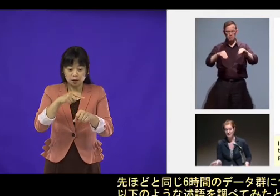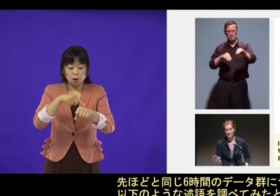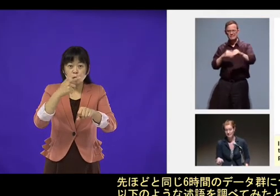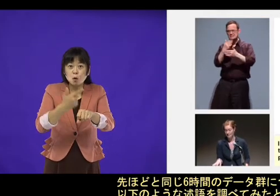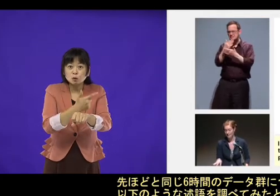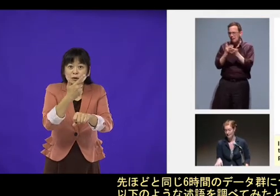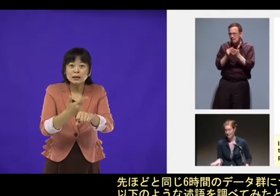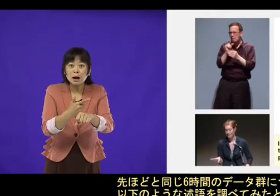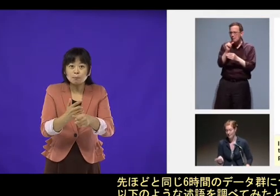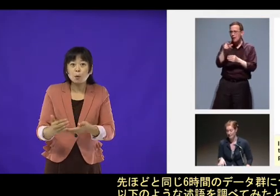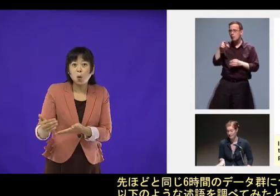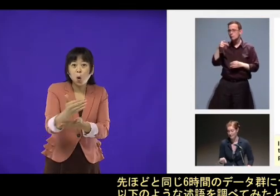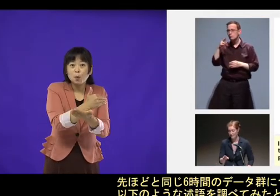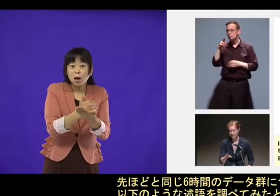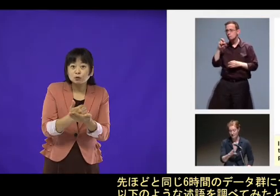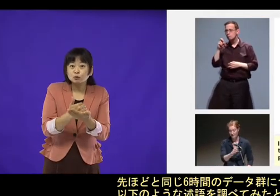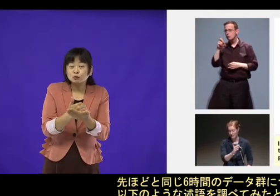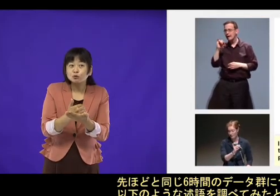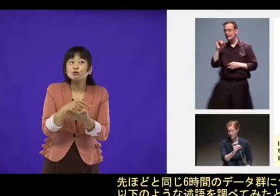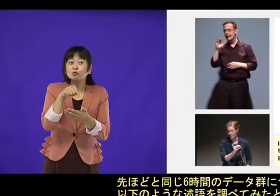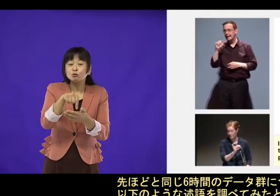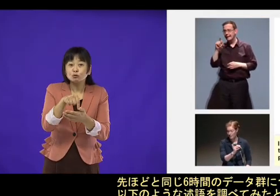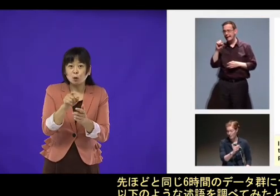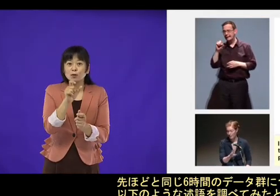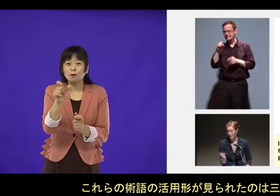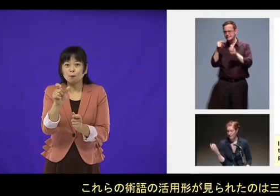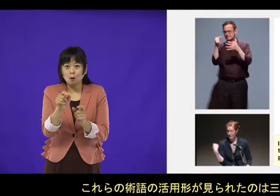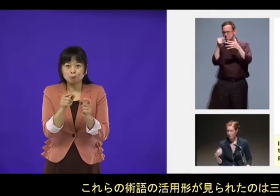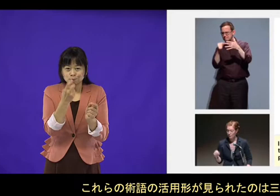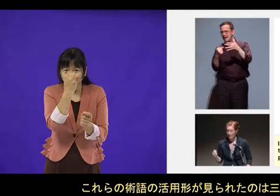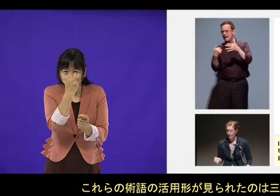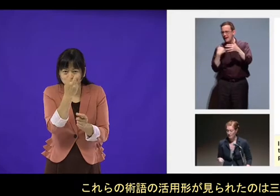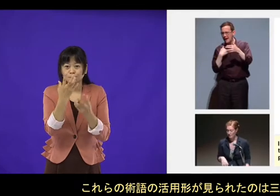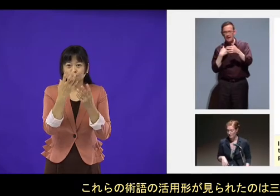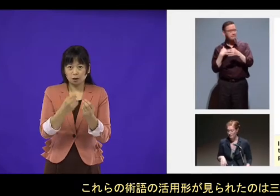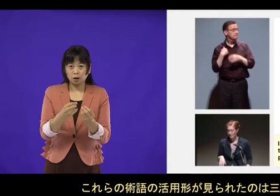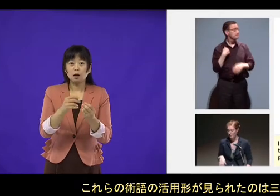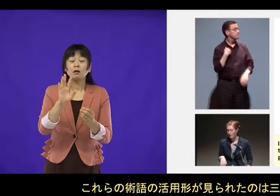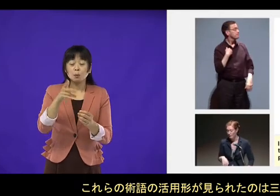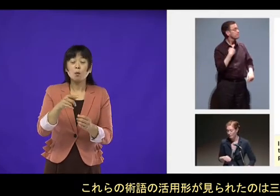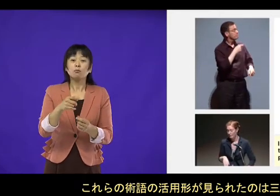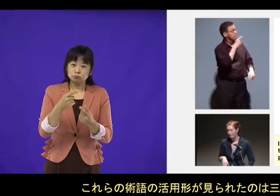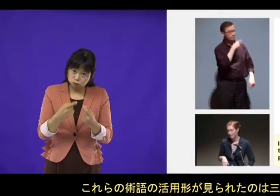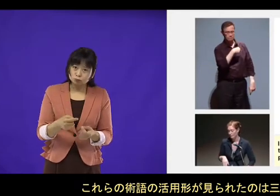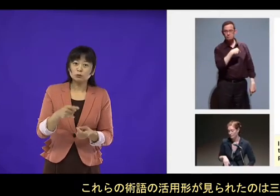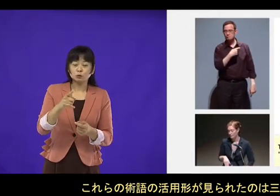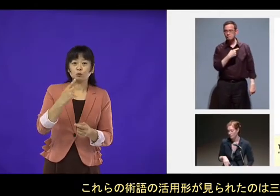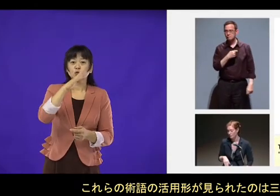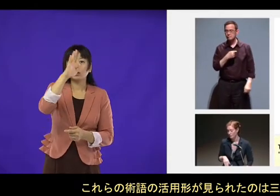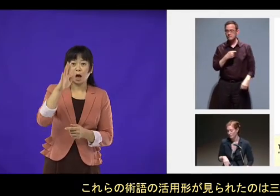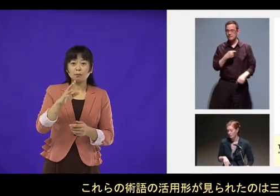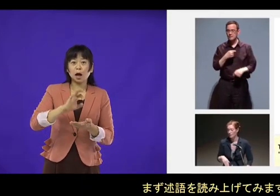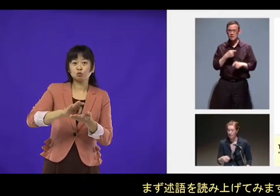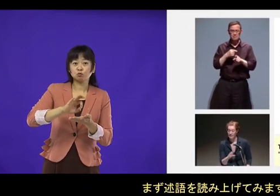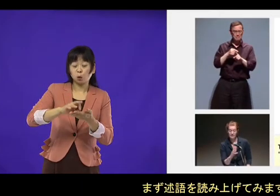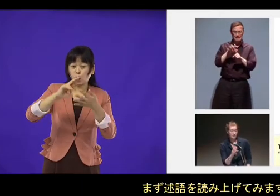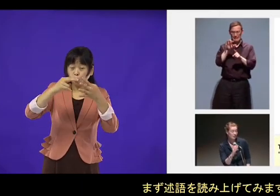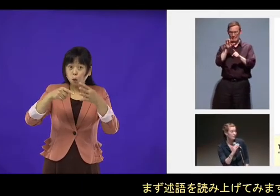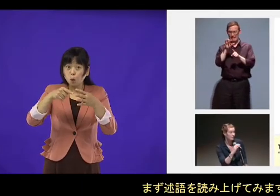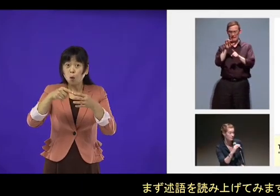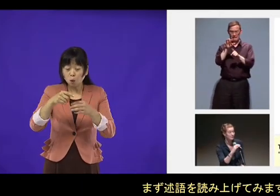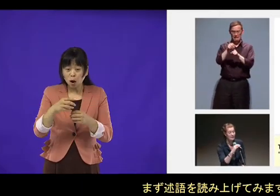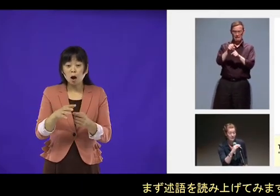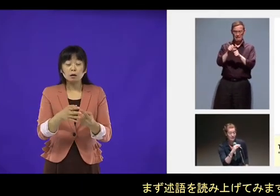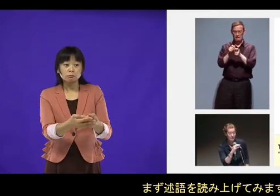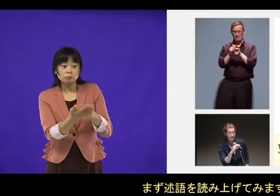predicates within this same data set of 6 hours. And for these predicates, only 3 inflected forms. All right,